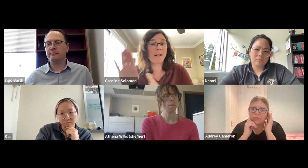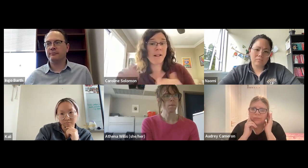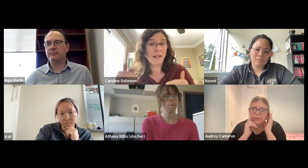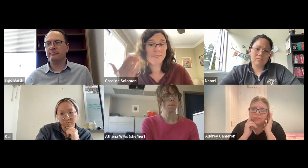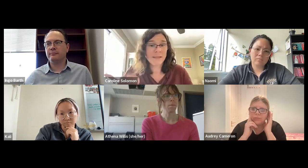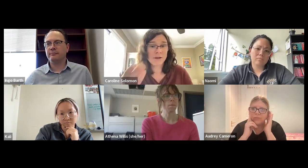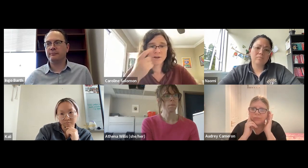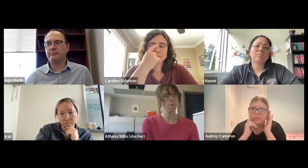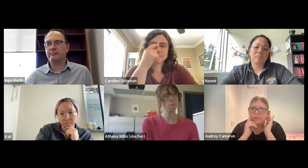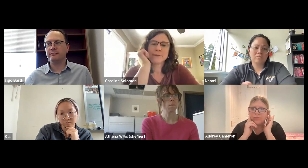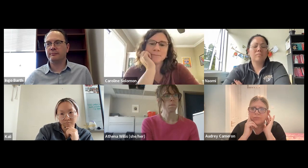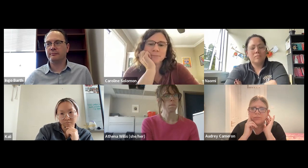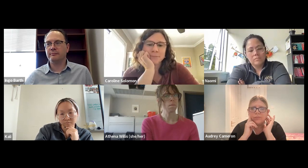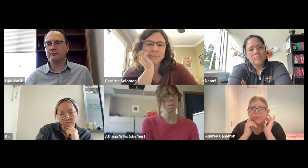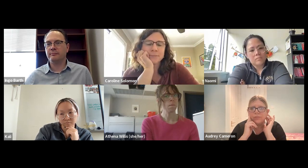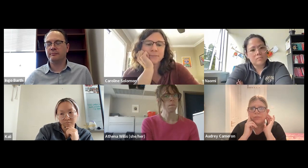That China itself might just not be there yet. They don't have it.